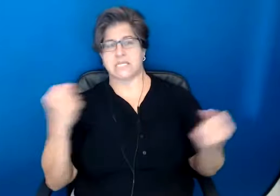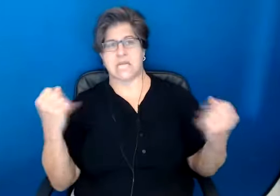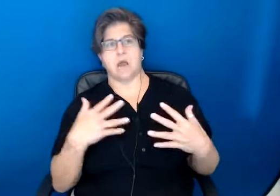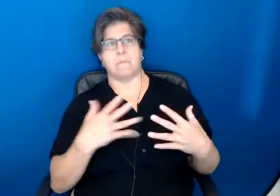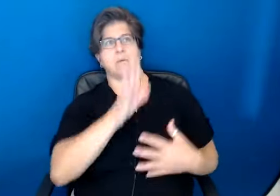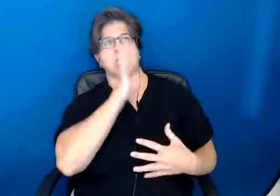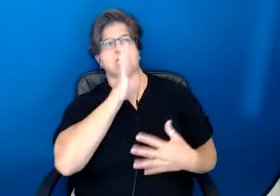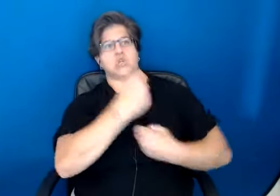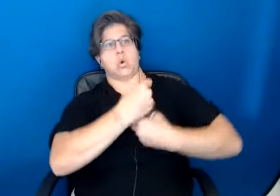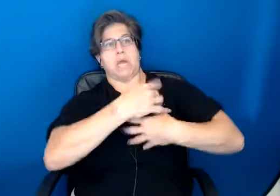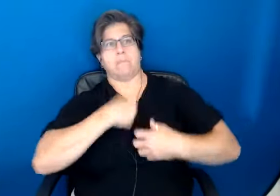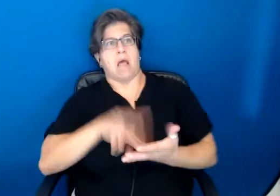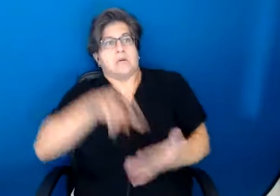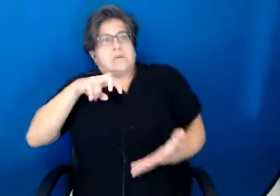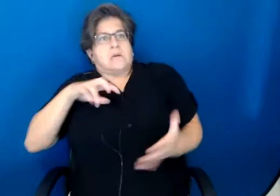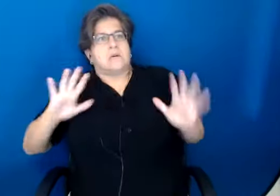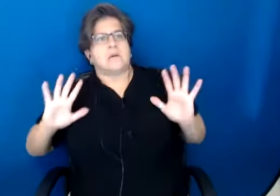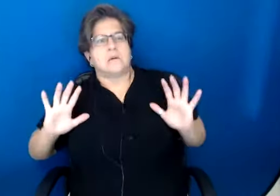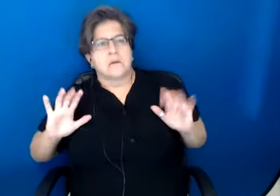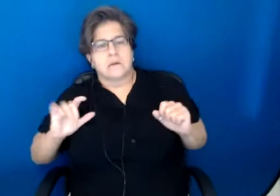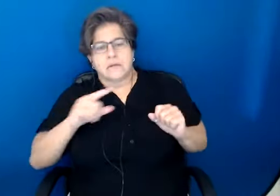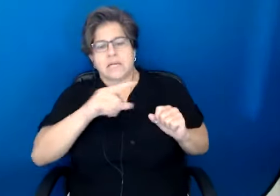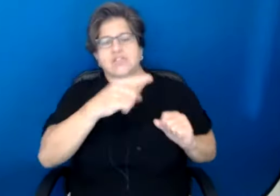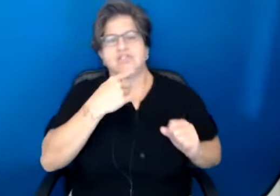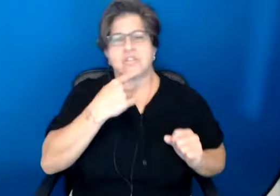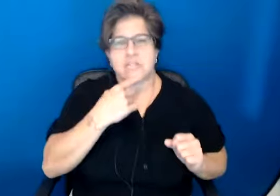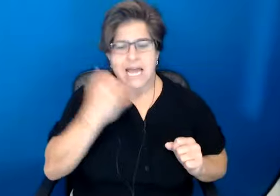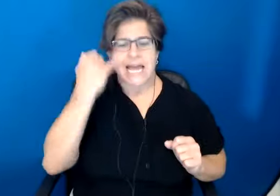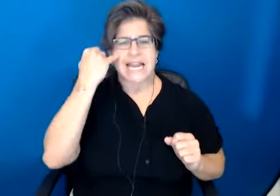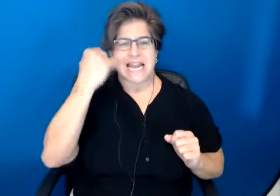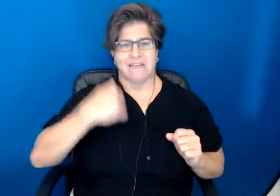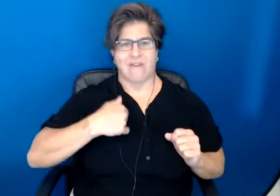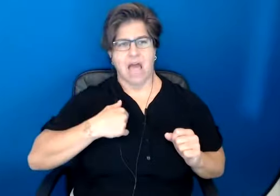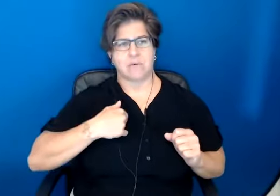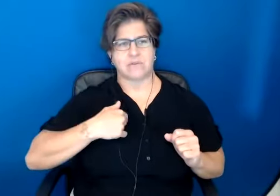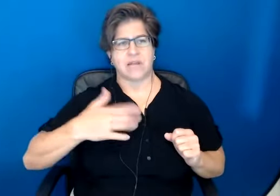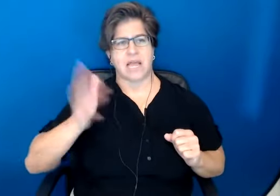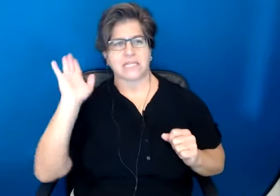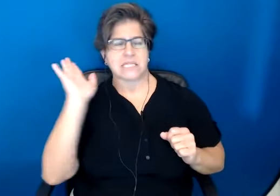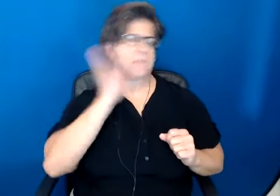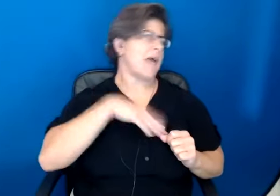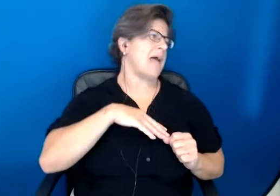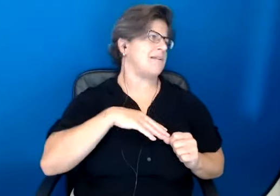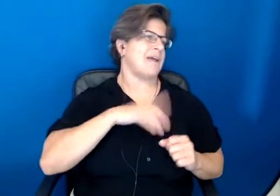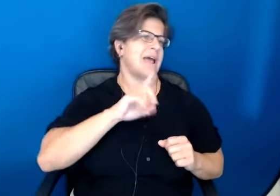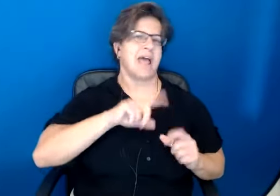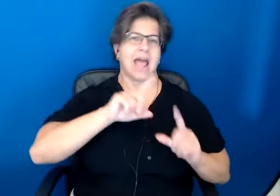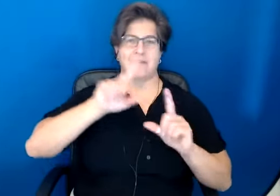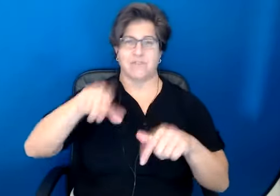And my mother is sober today. She's got about 30 odd years sober, and she's great in sobriety, but in alcoholism she was great as